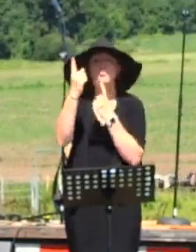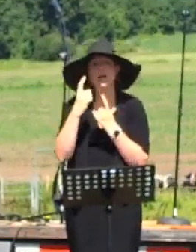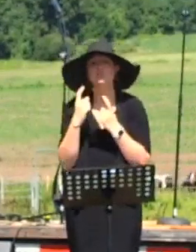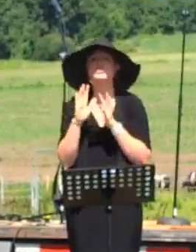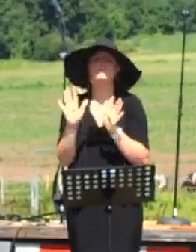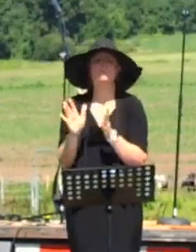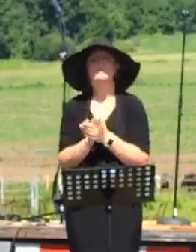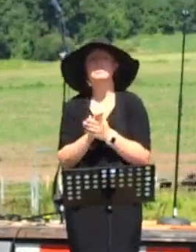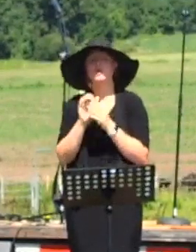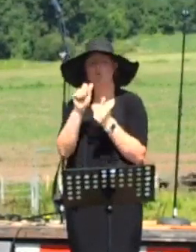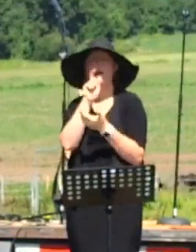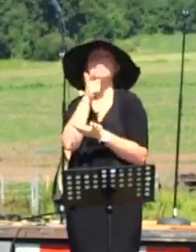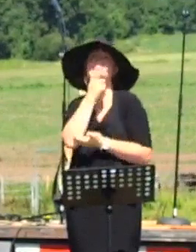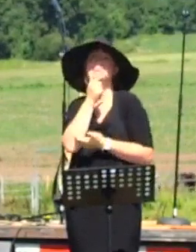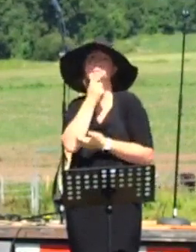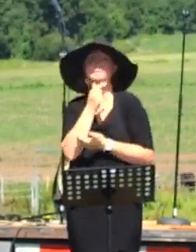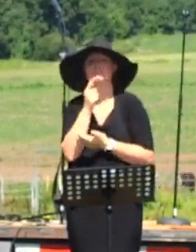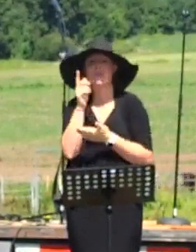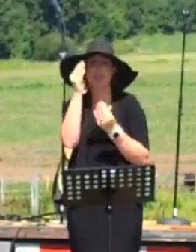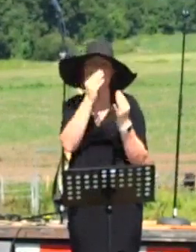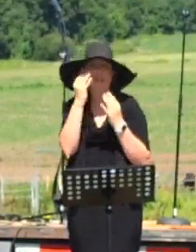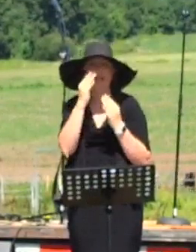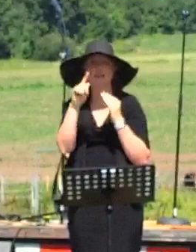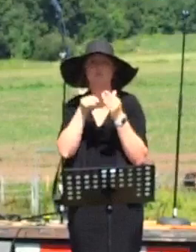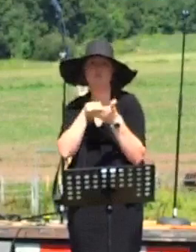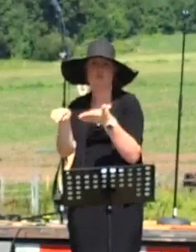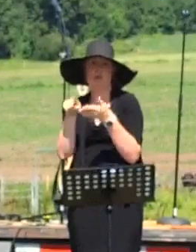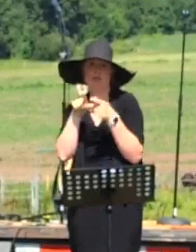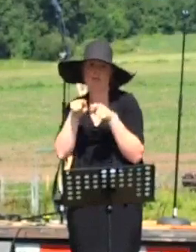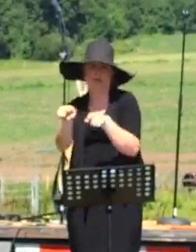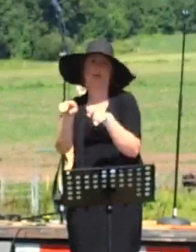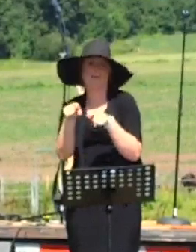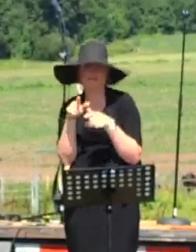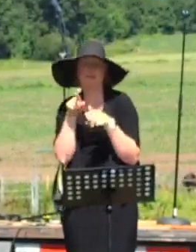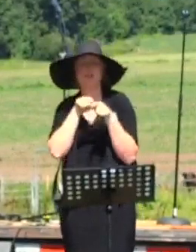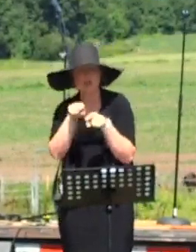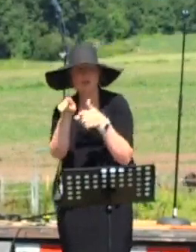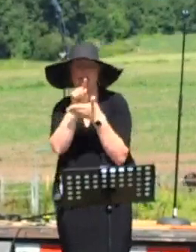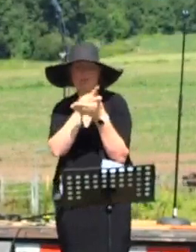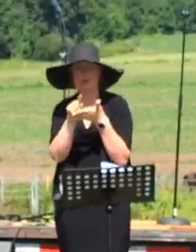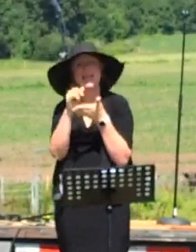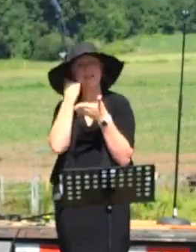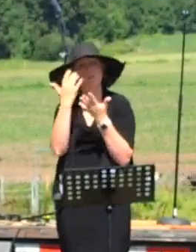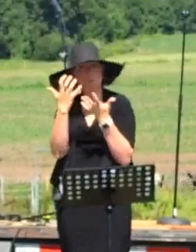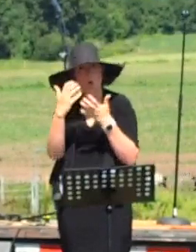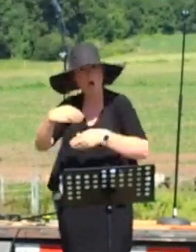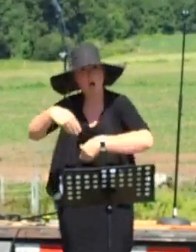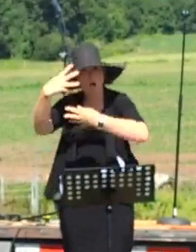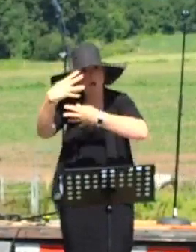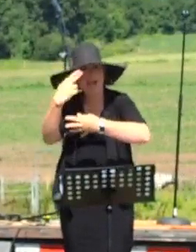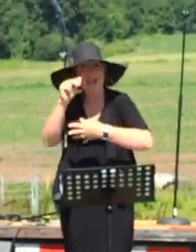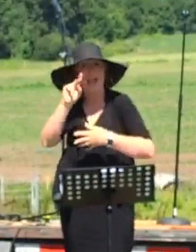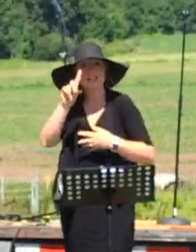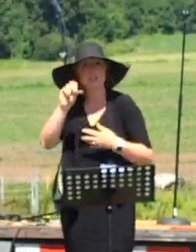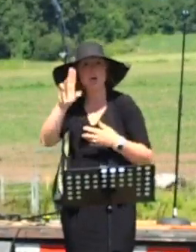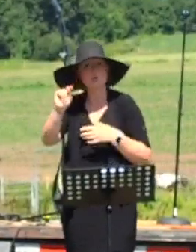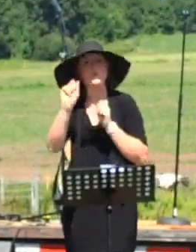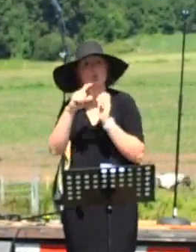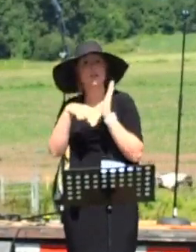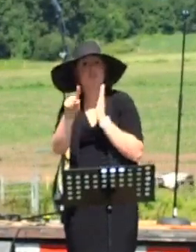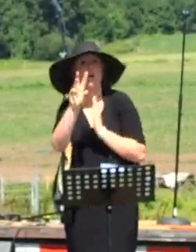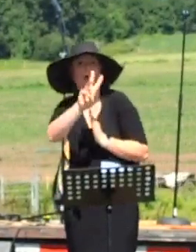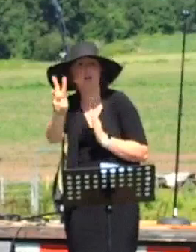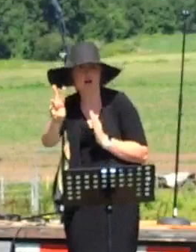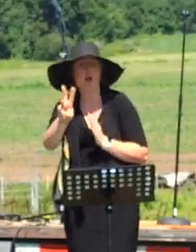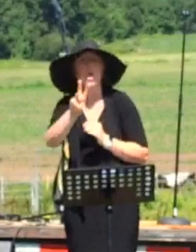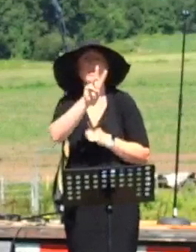review throughout the week that maybe help you think a little bit more about what we've talked about today. So if you want to check that out either during the service or afterwards,